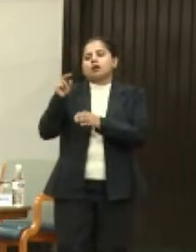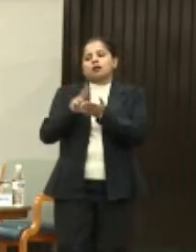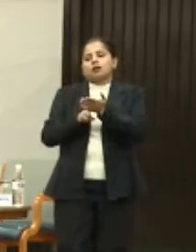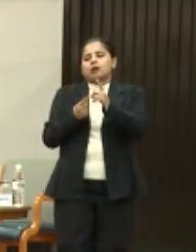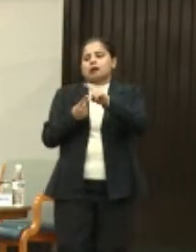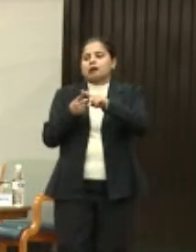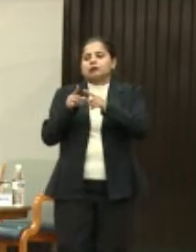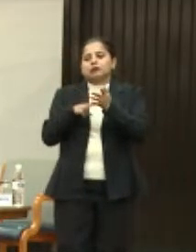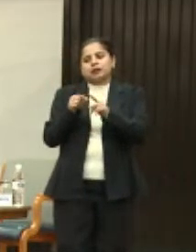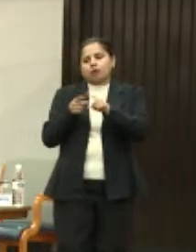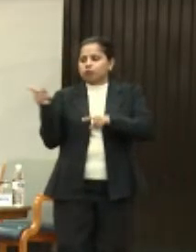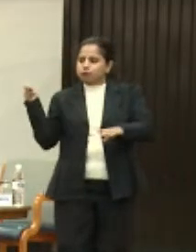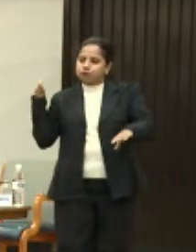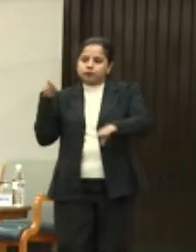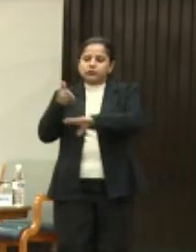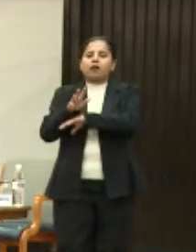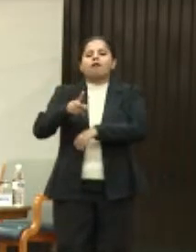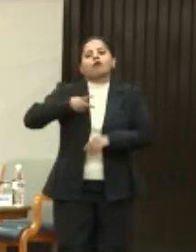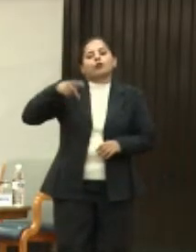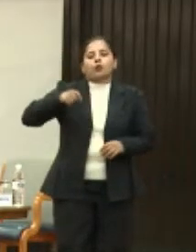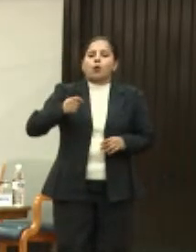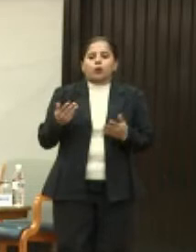contempt.